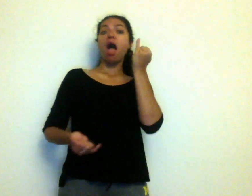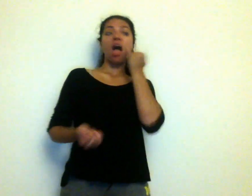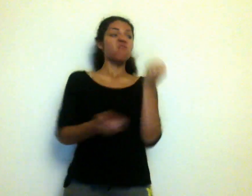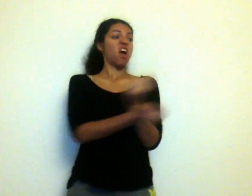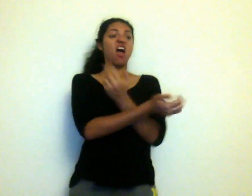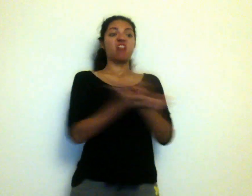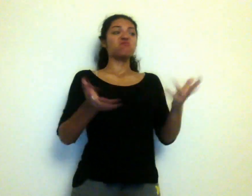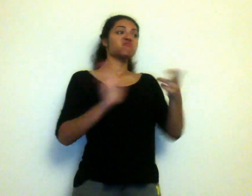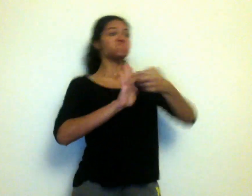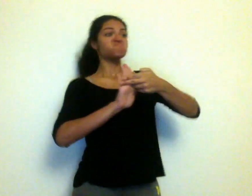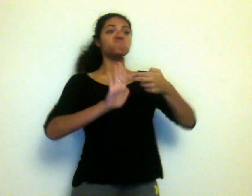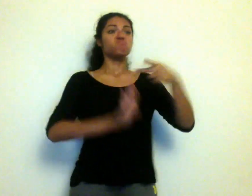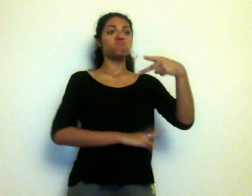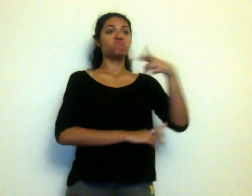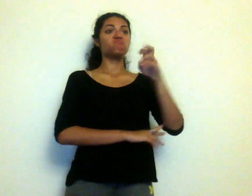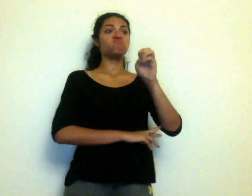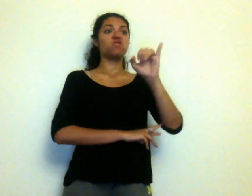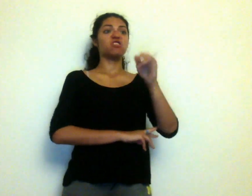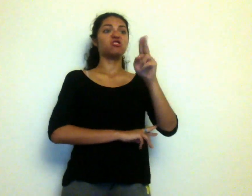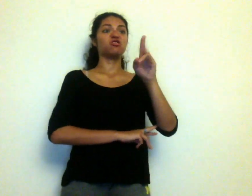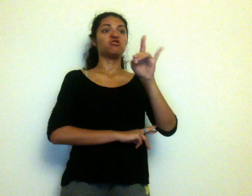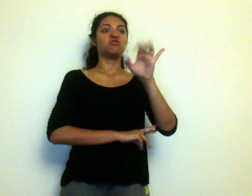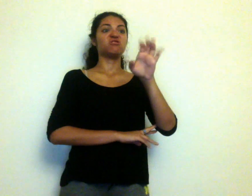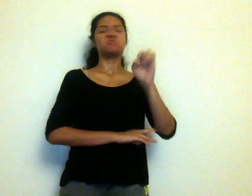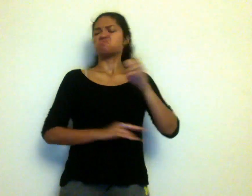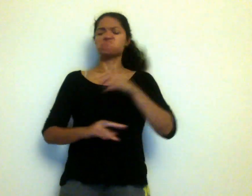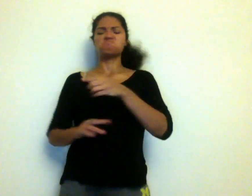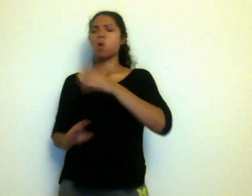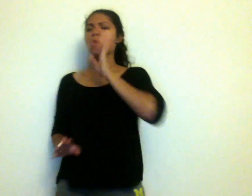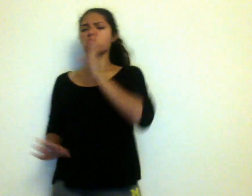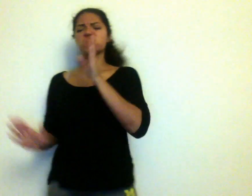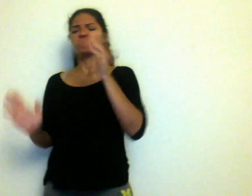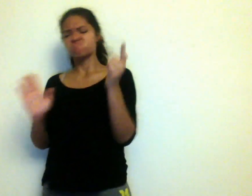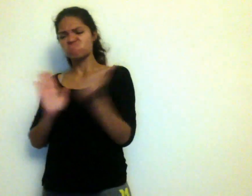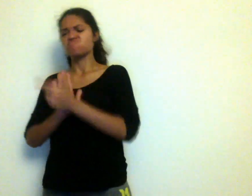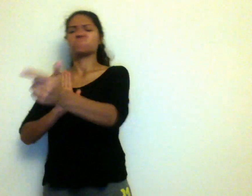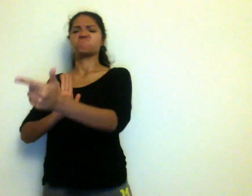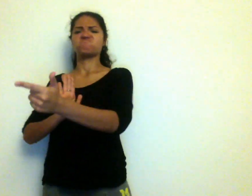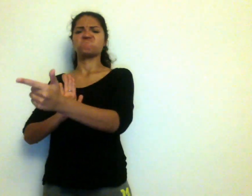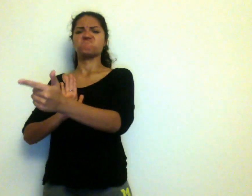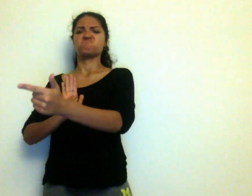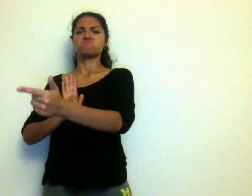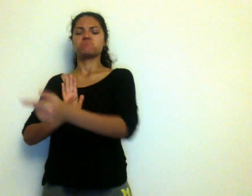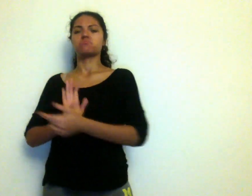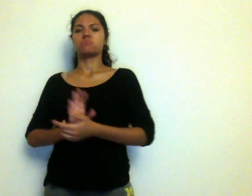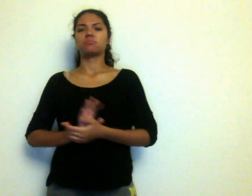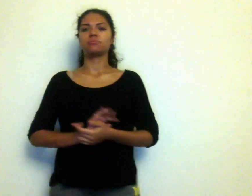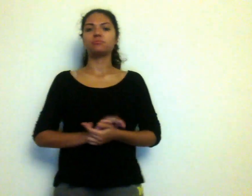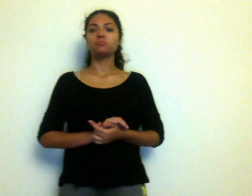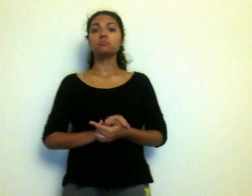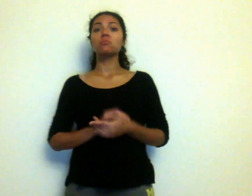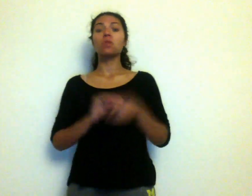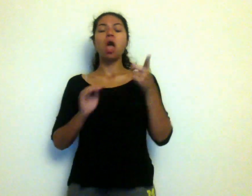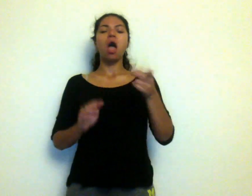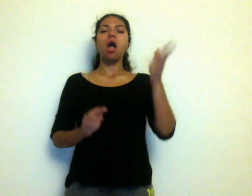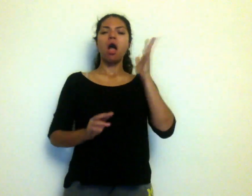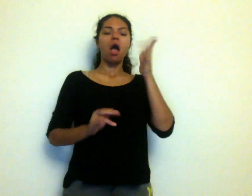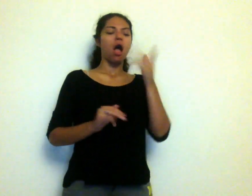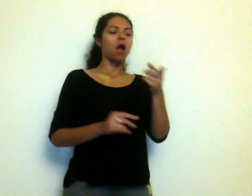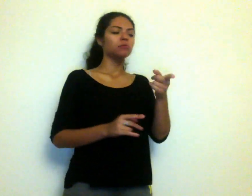now is they have taken issues of race and culture and all of that and now applied it to creed. And what it really means is if